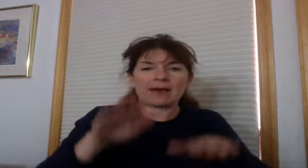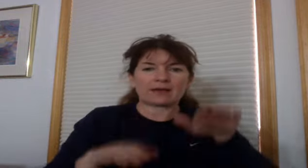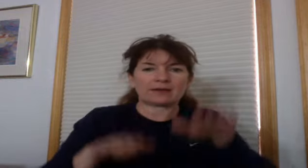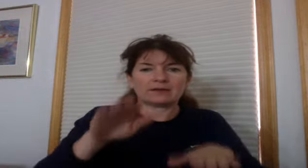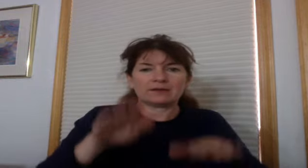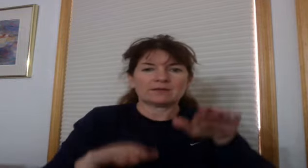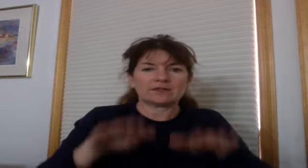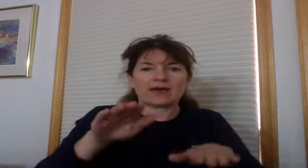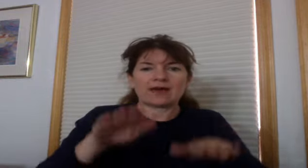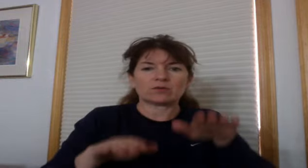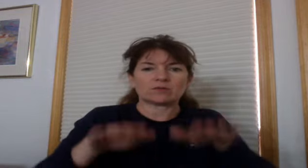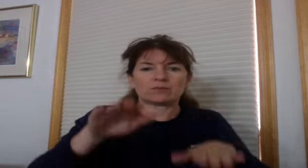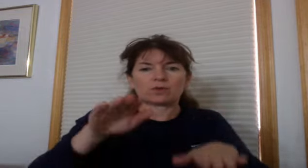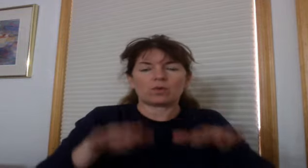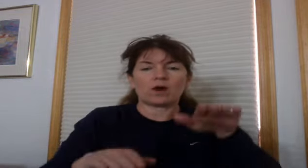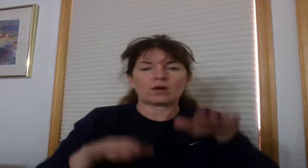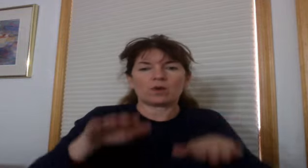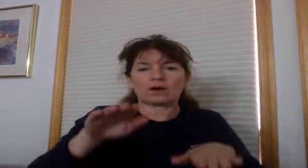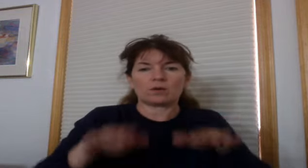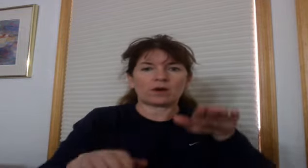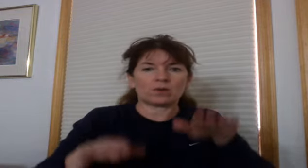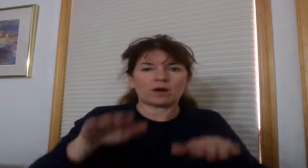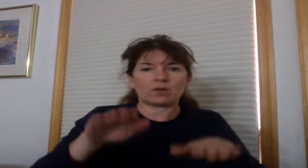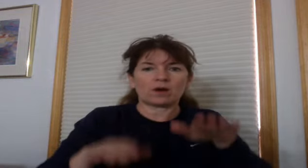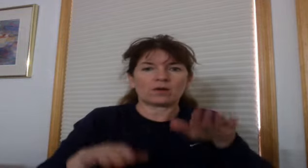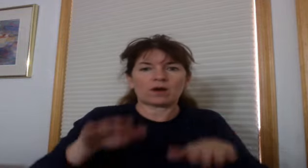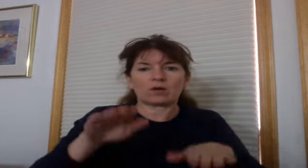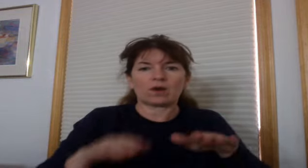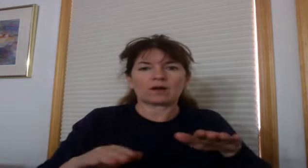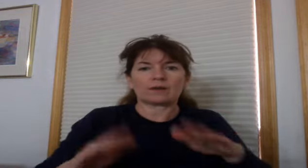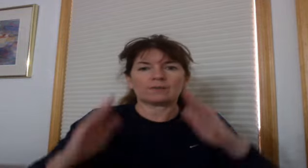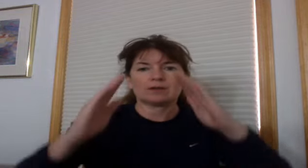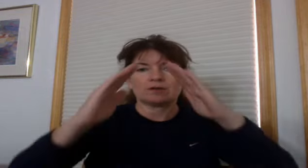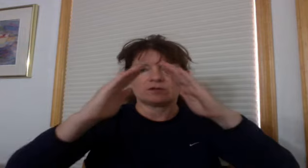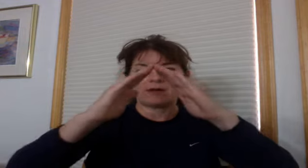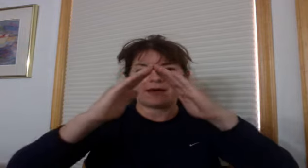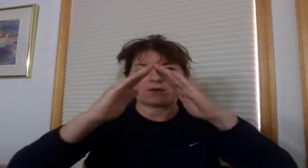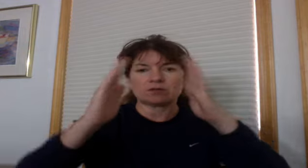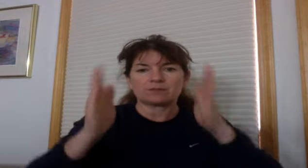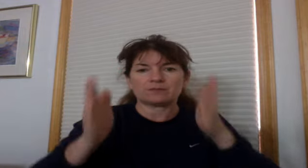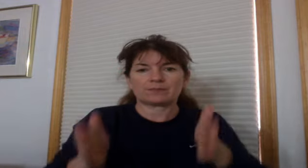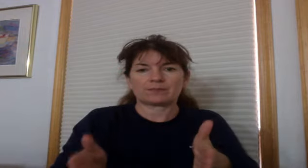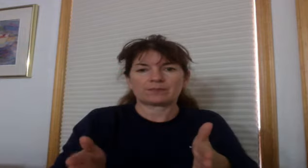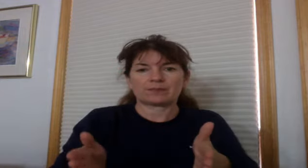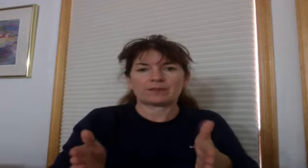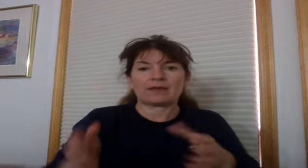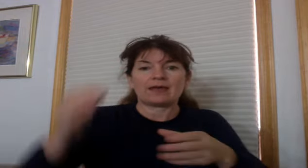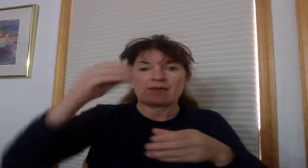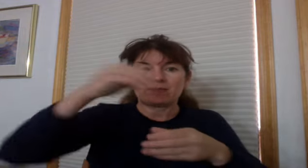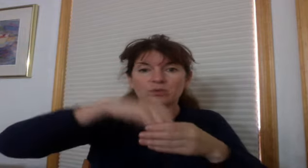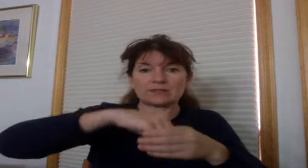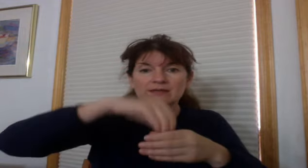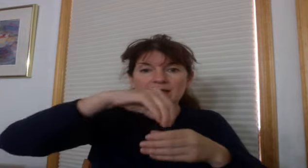to the house. Walk, walk, walk, walk, walk, walk, walk to the house. And they go inside.